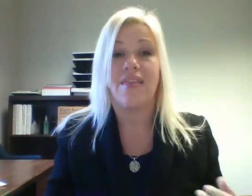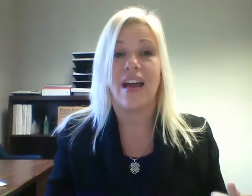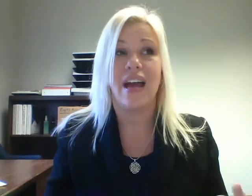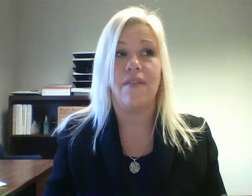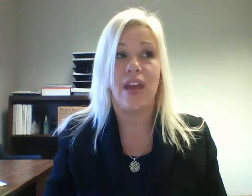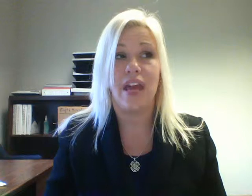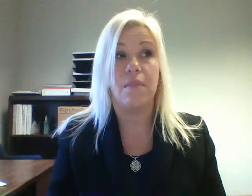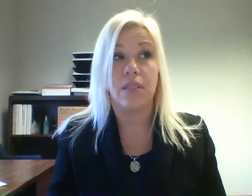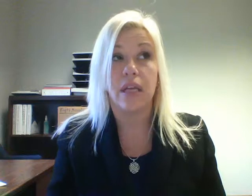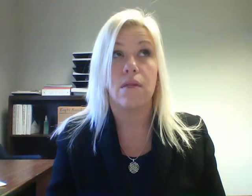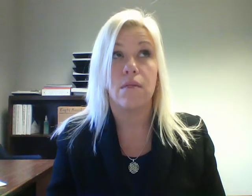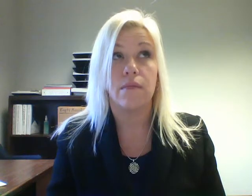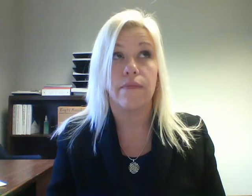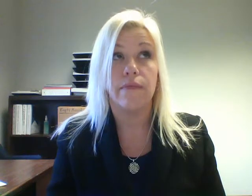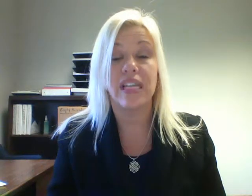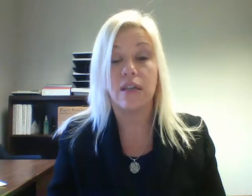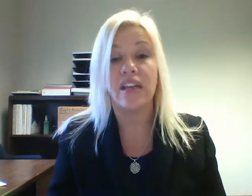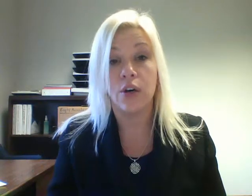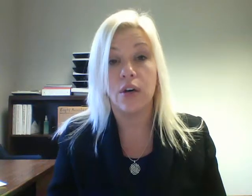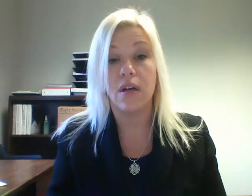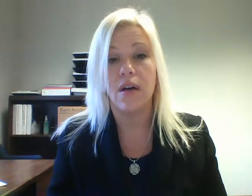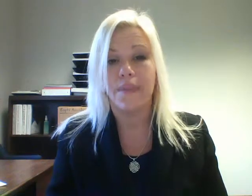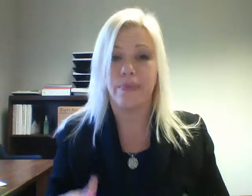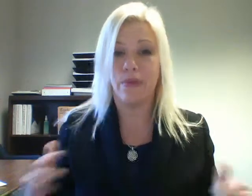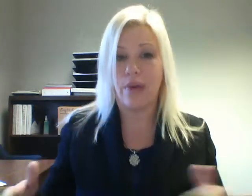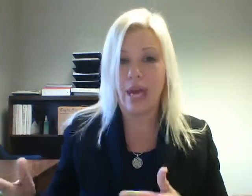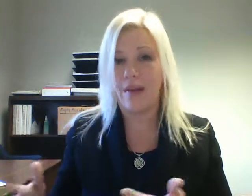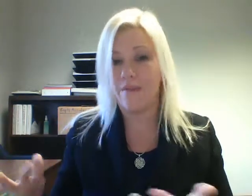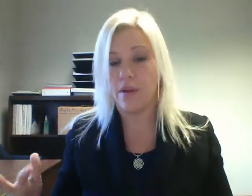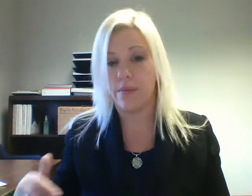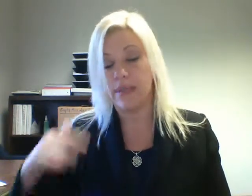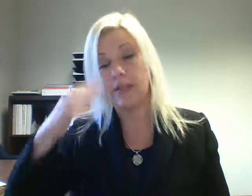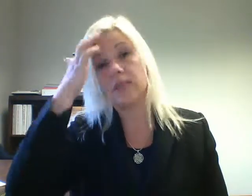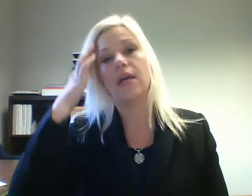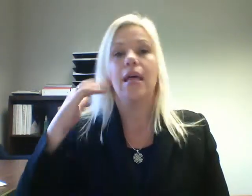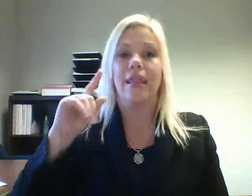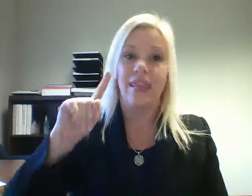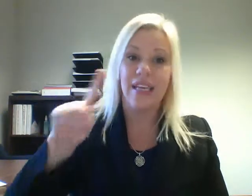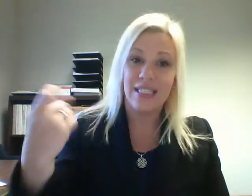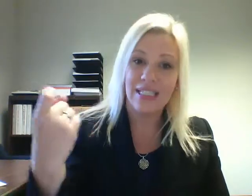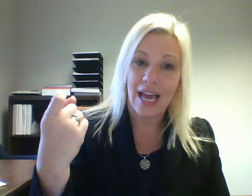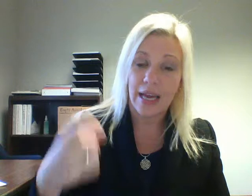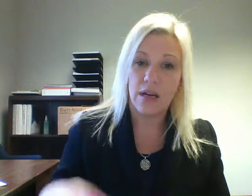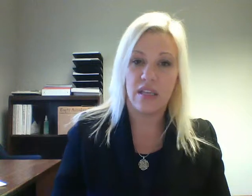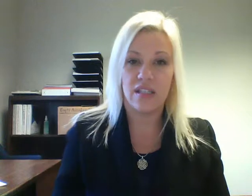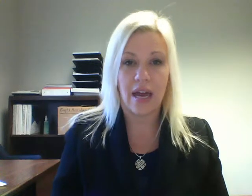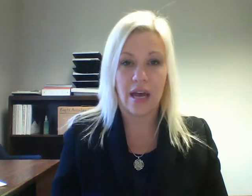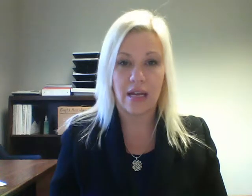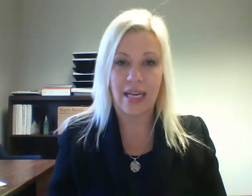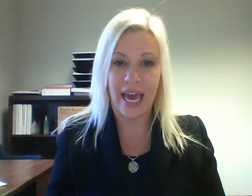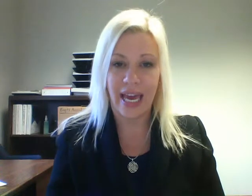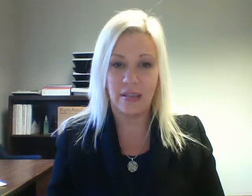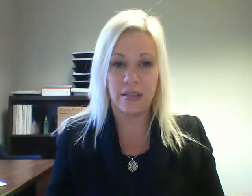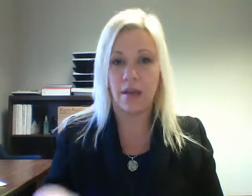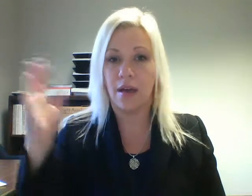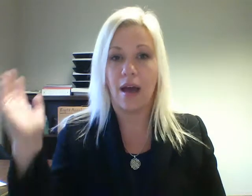That kind of can't means like you physically could, but you can't for other reasons. This sign is that can't. I